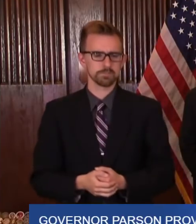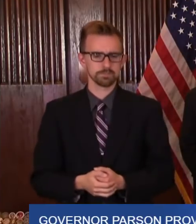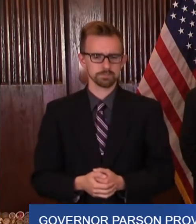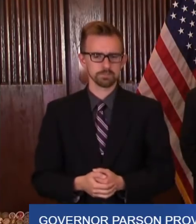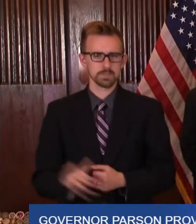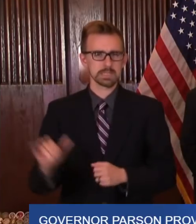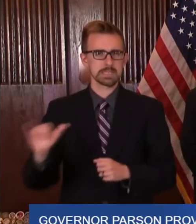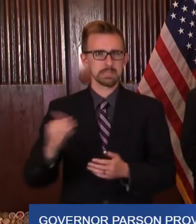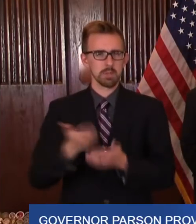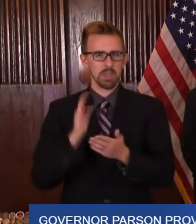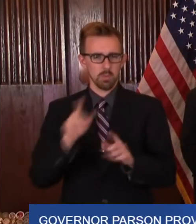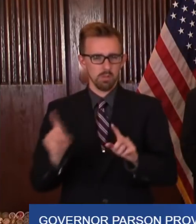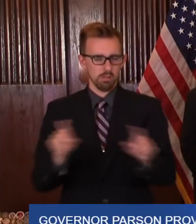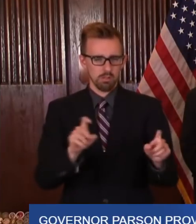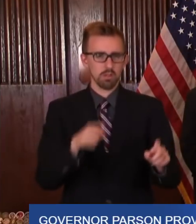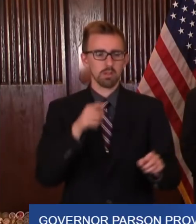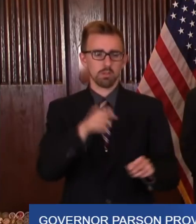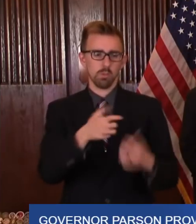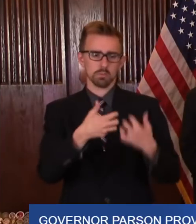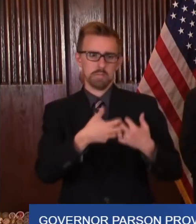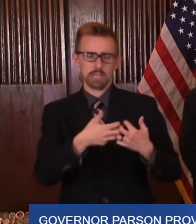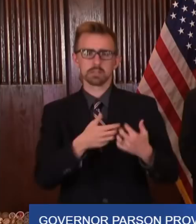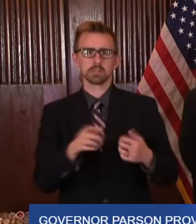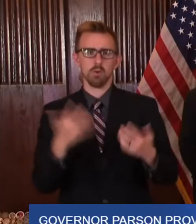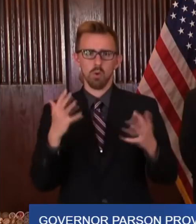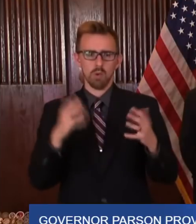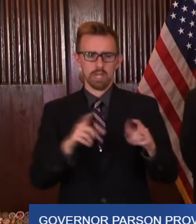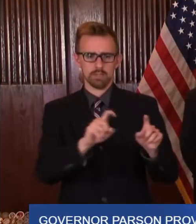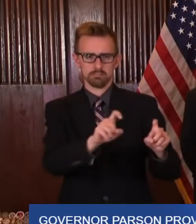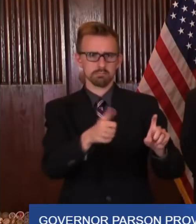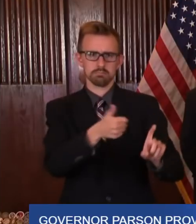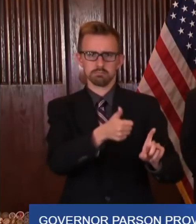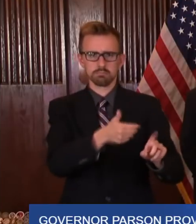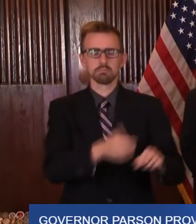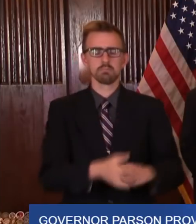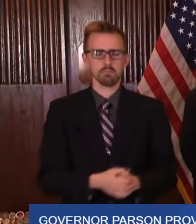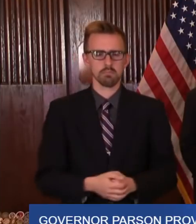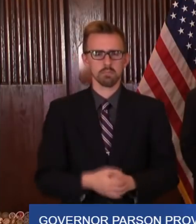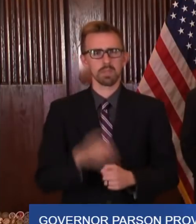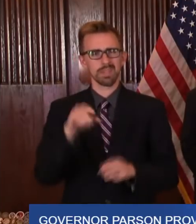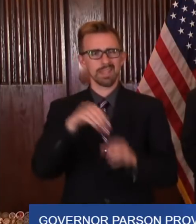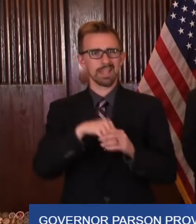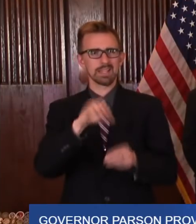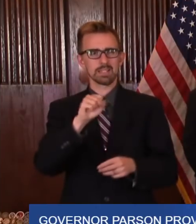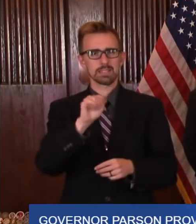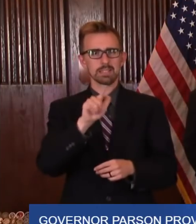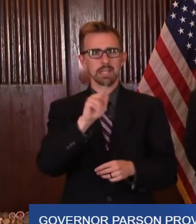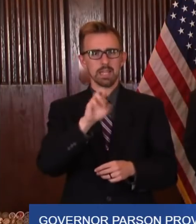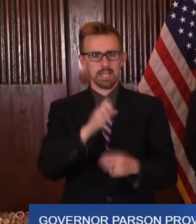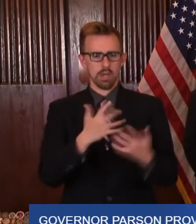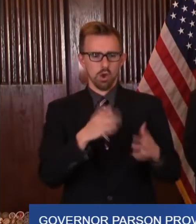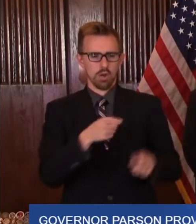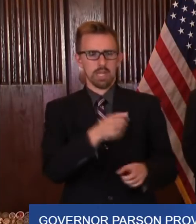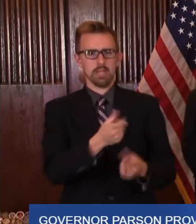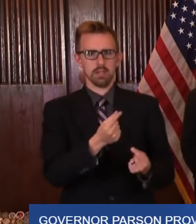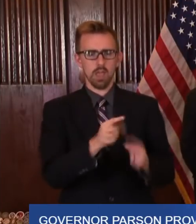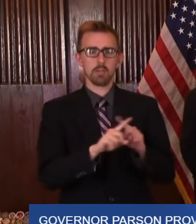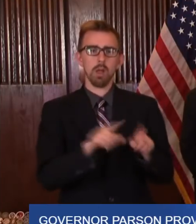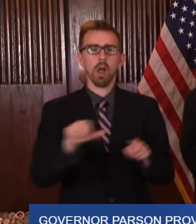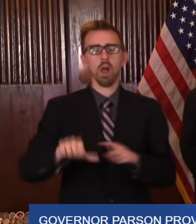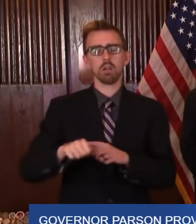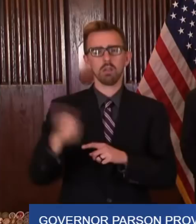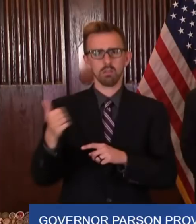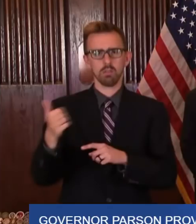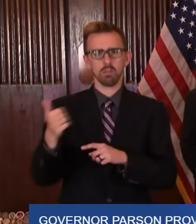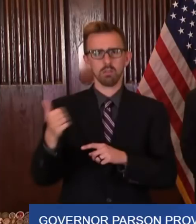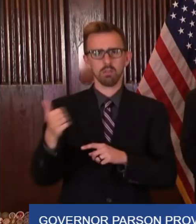similar things. Now, some of those plants have already done it in Saline. So, but we're looking at another one,